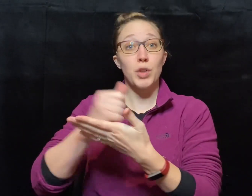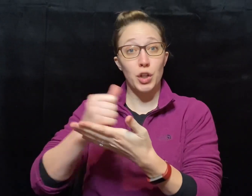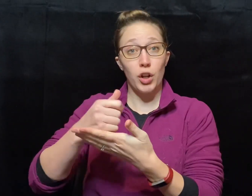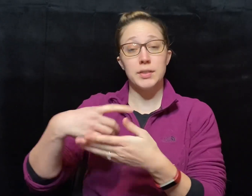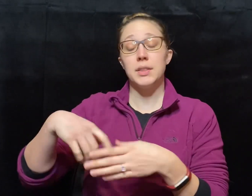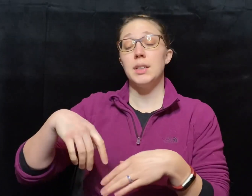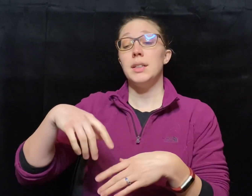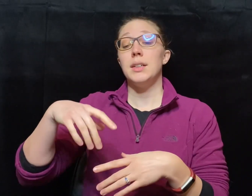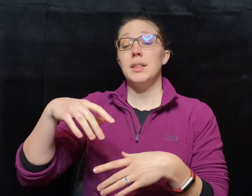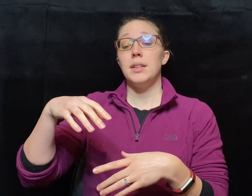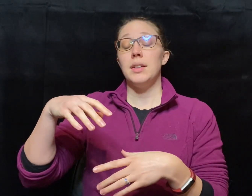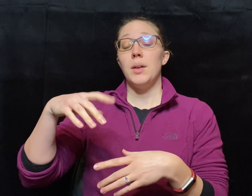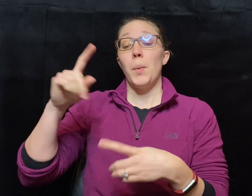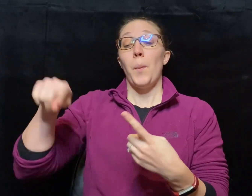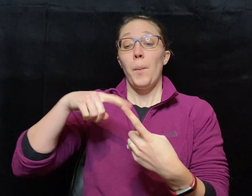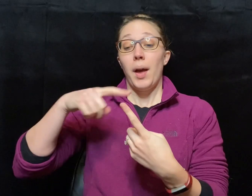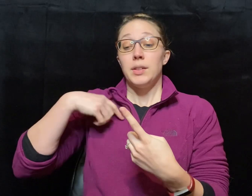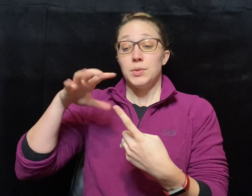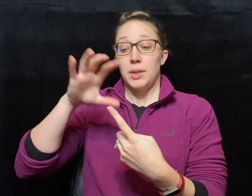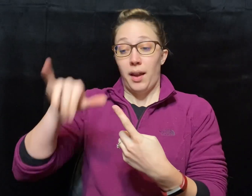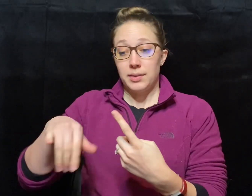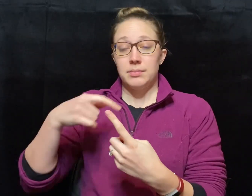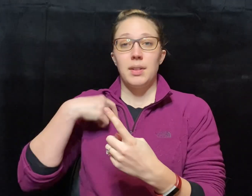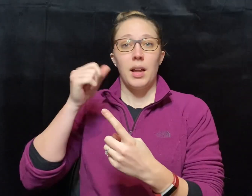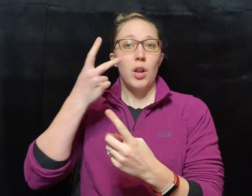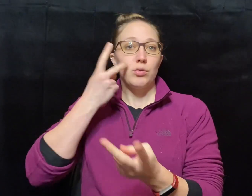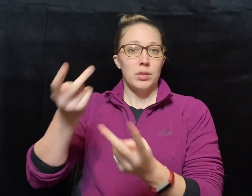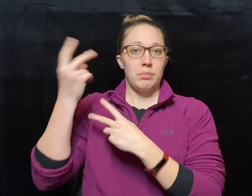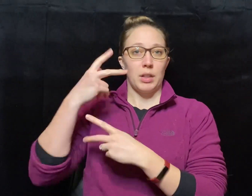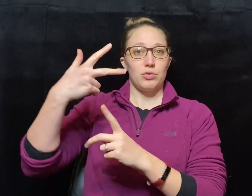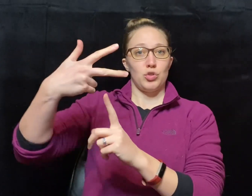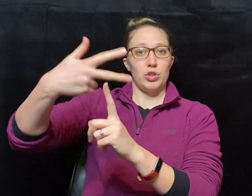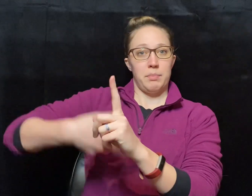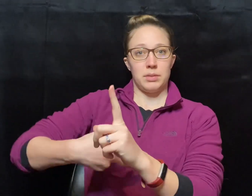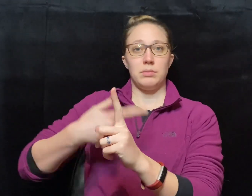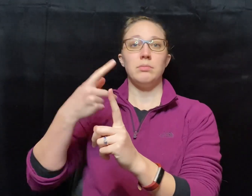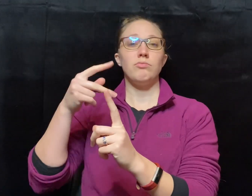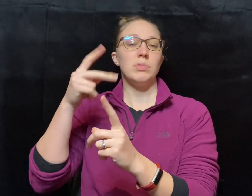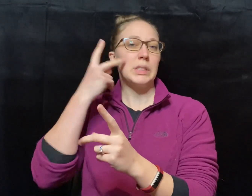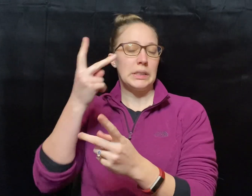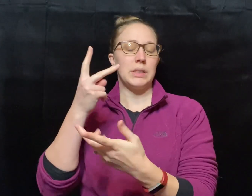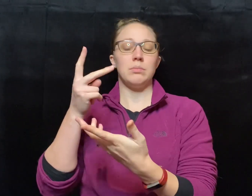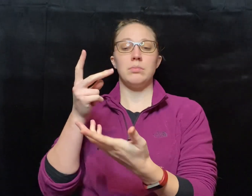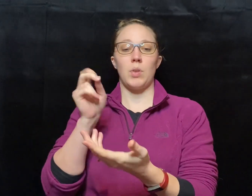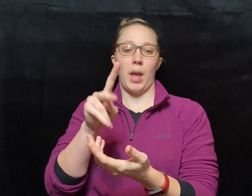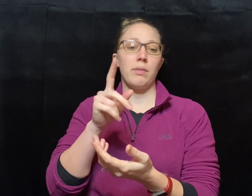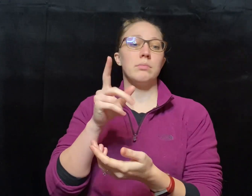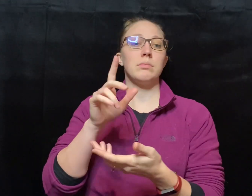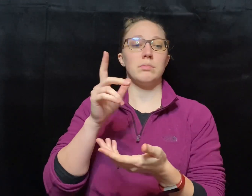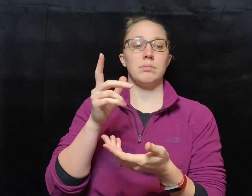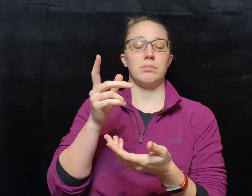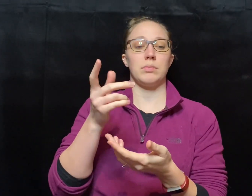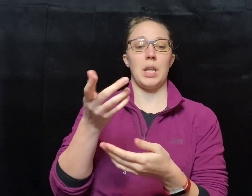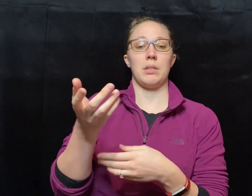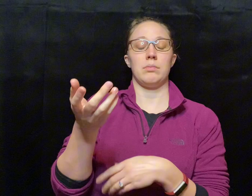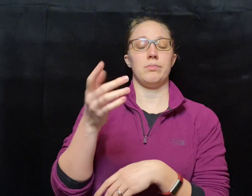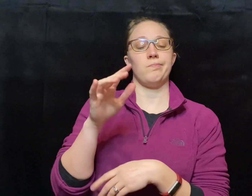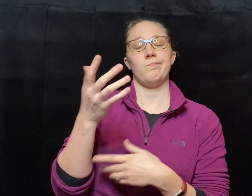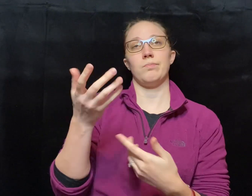So anyways, I use a credit card. And when I do it that way, I'll look back at the last 3 months. And